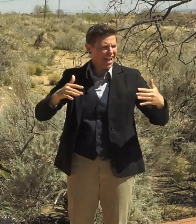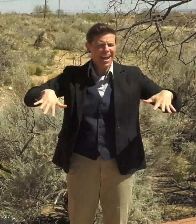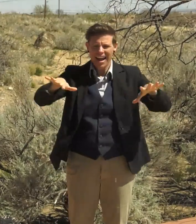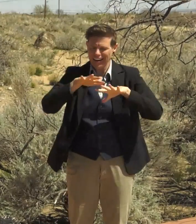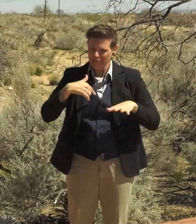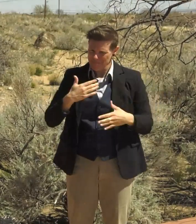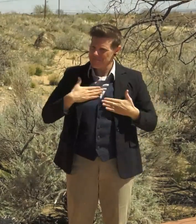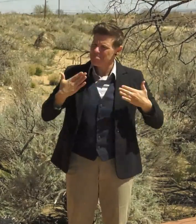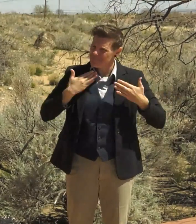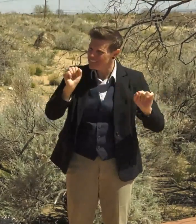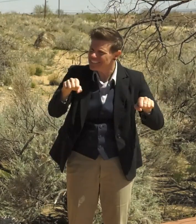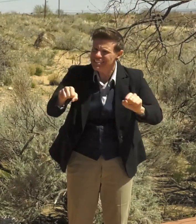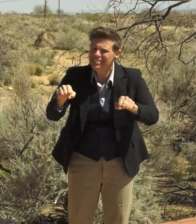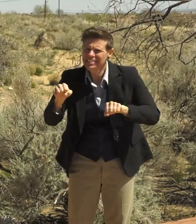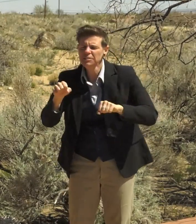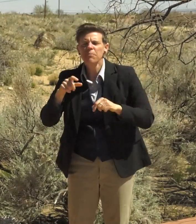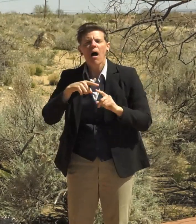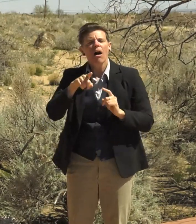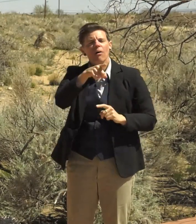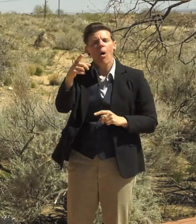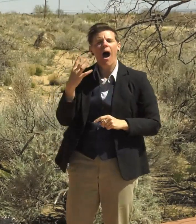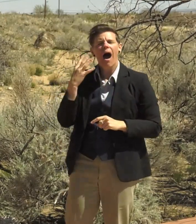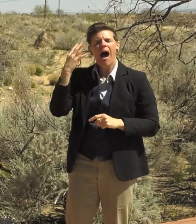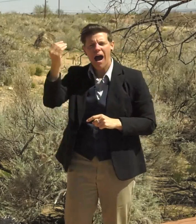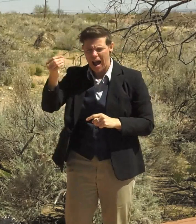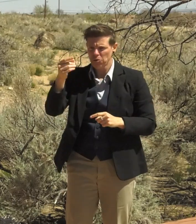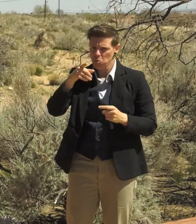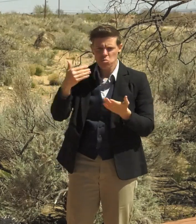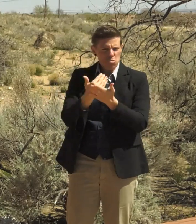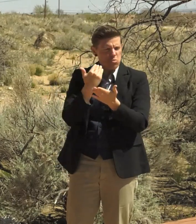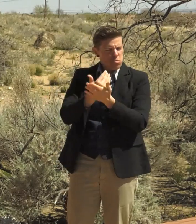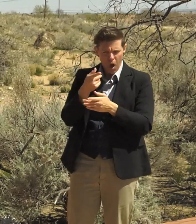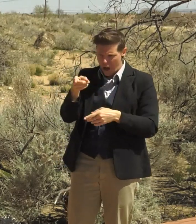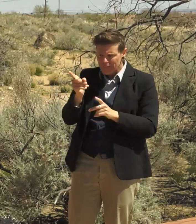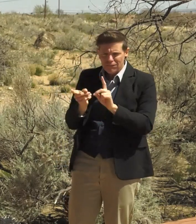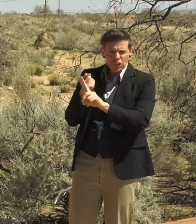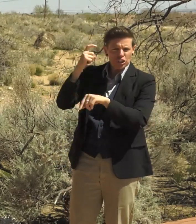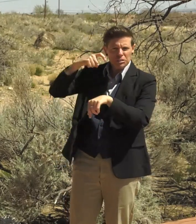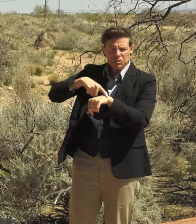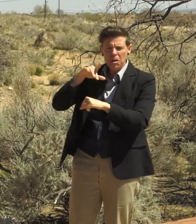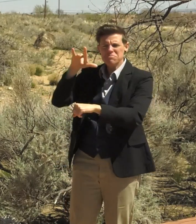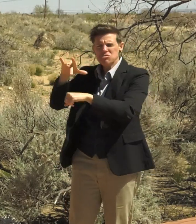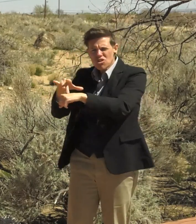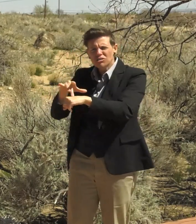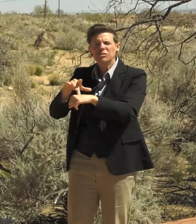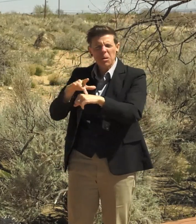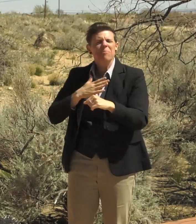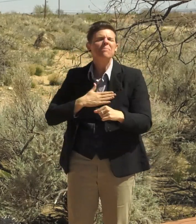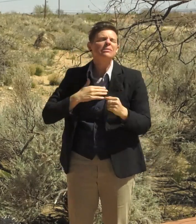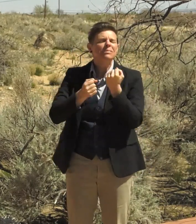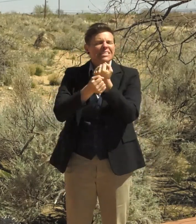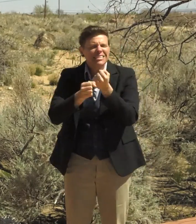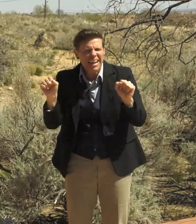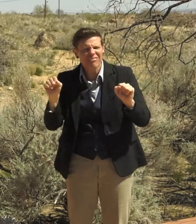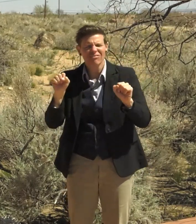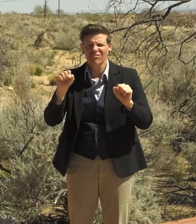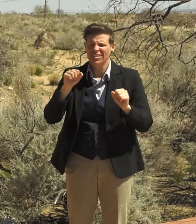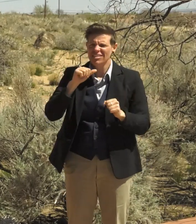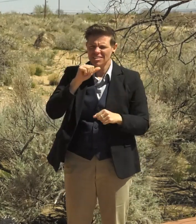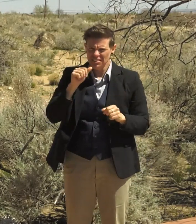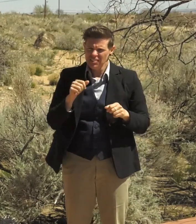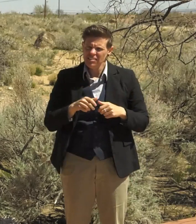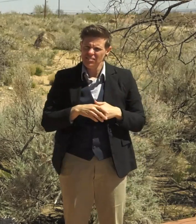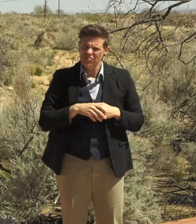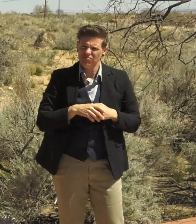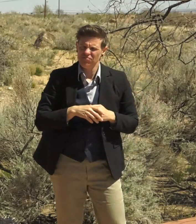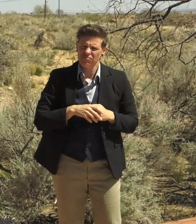that you may not be as familiar with. And so some just great safety tips is to make sure that you know